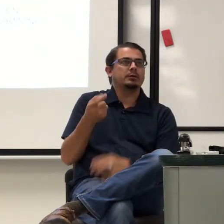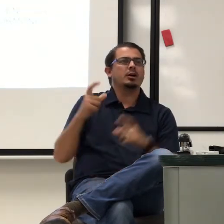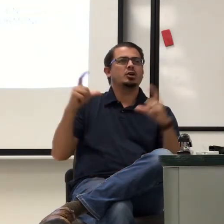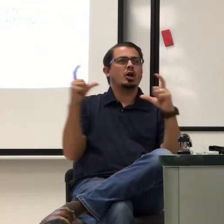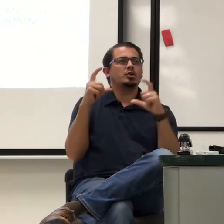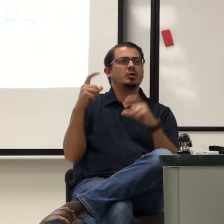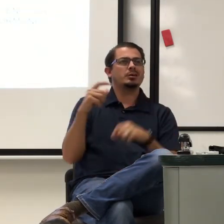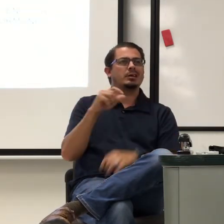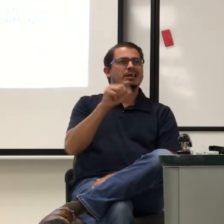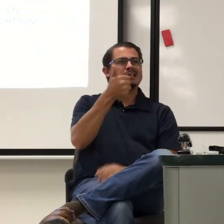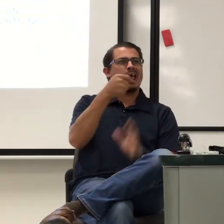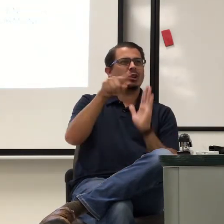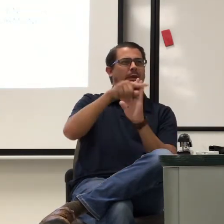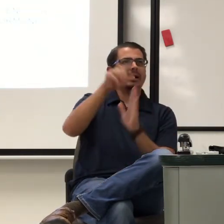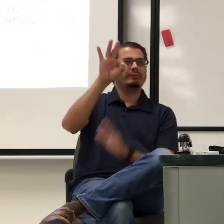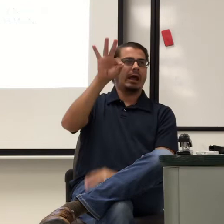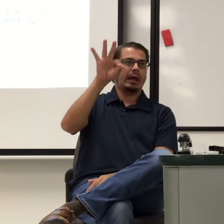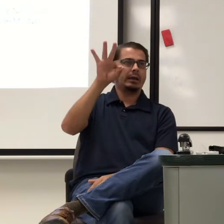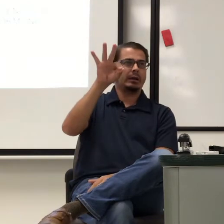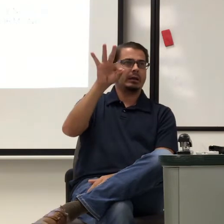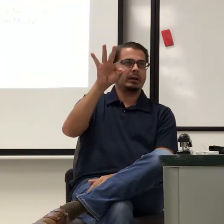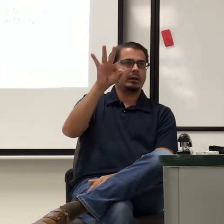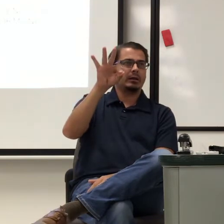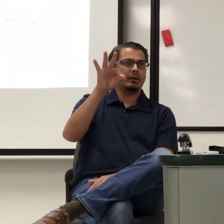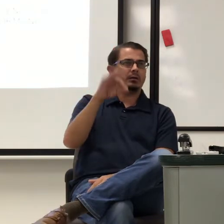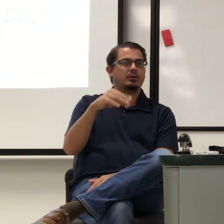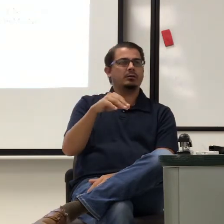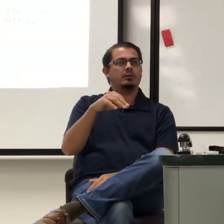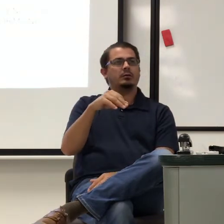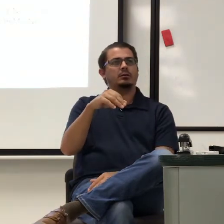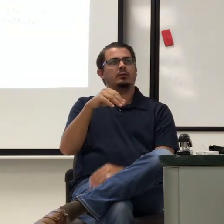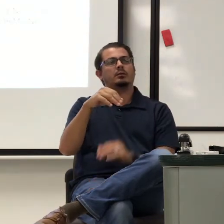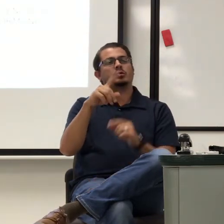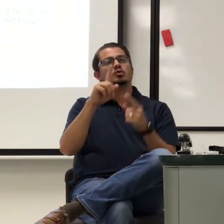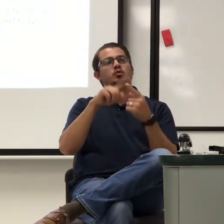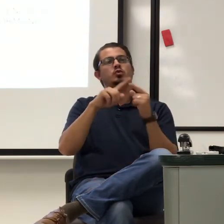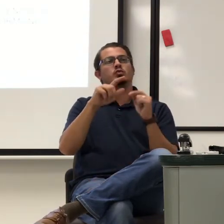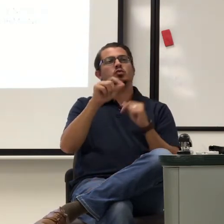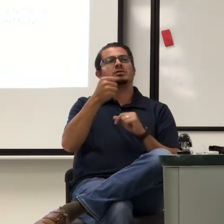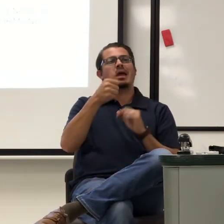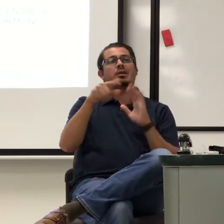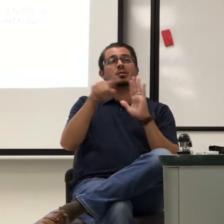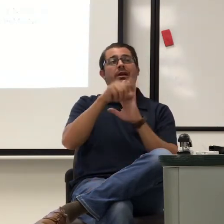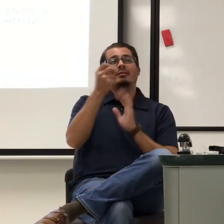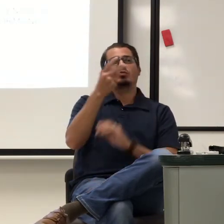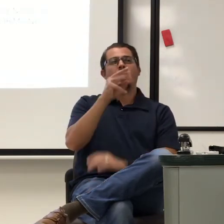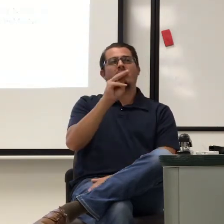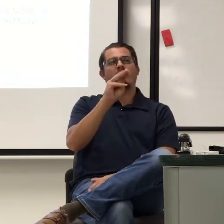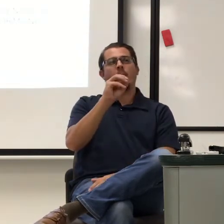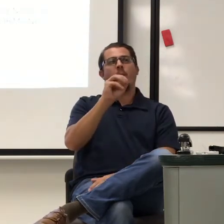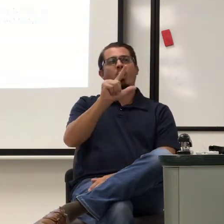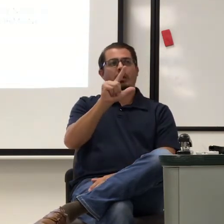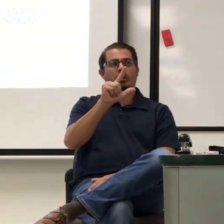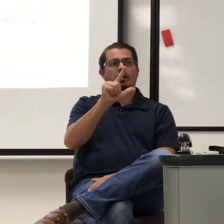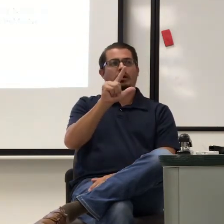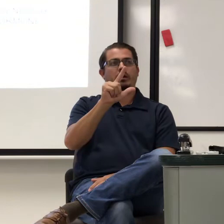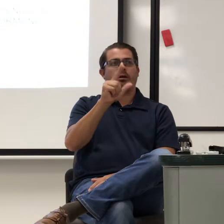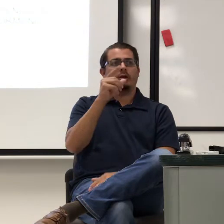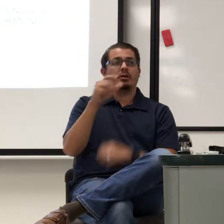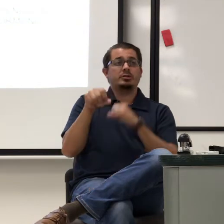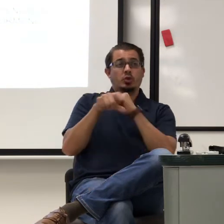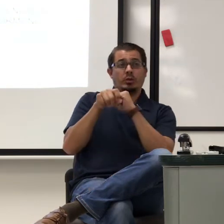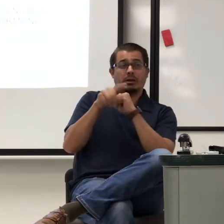10 to the negative 9 to 10 to the negative 12 molarity, okay, is enough secreted. If